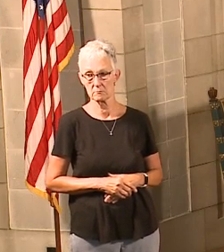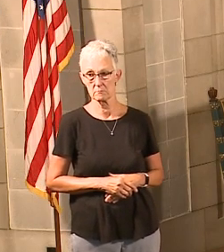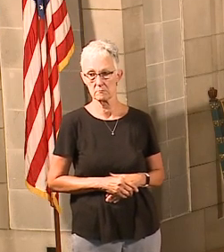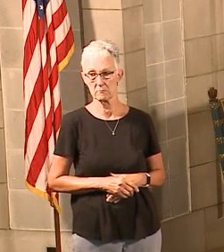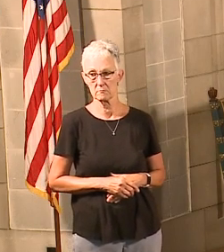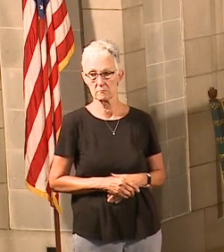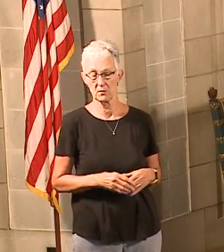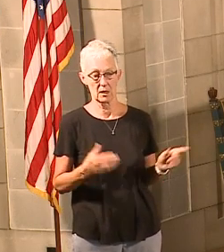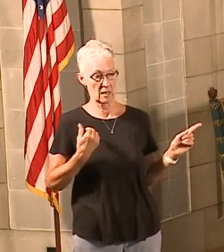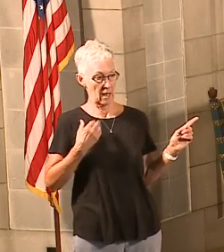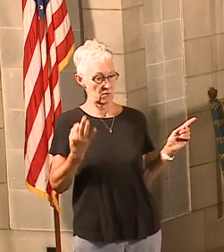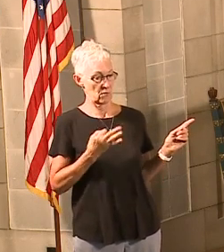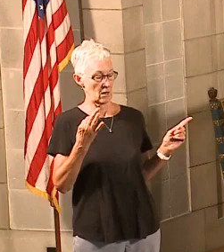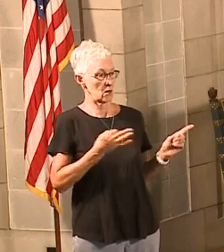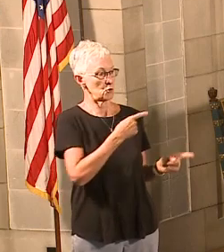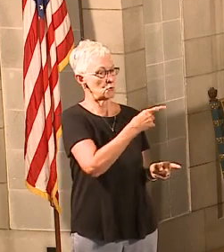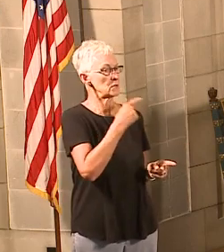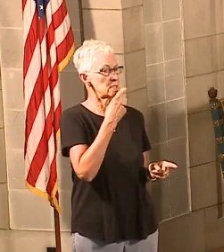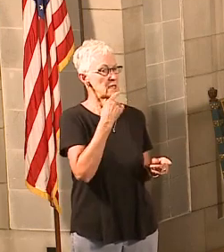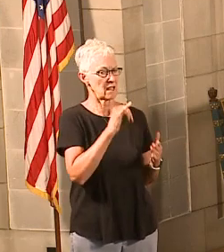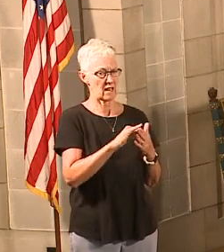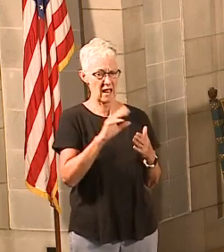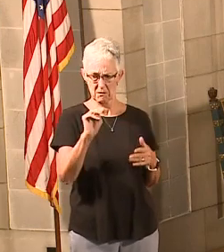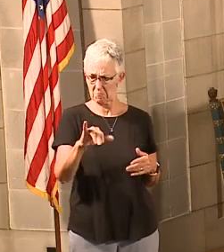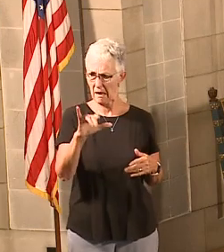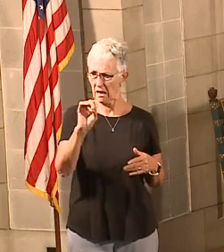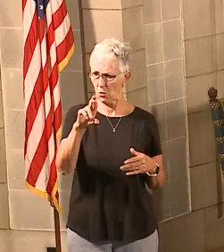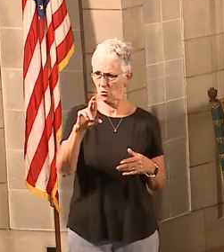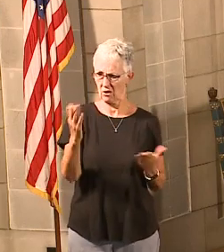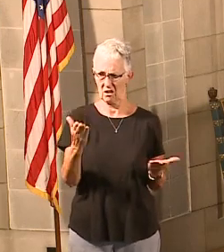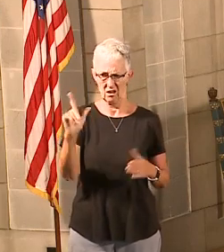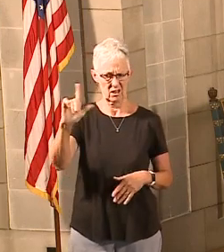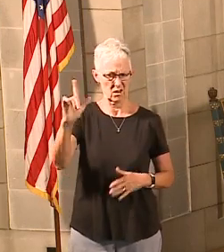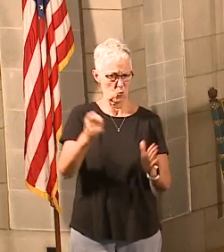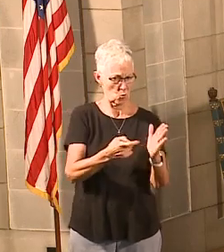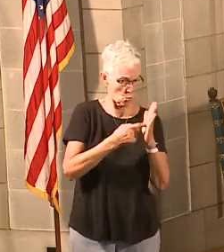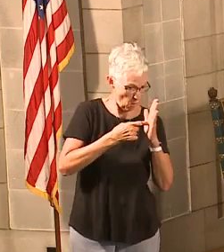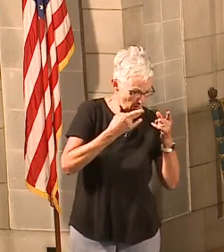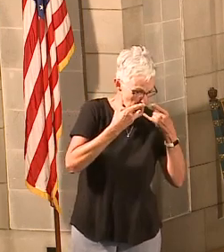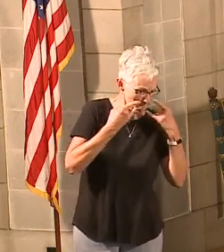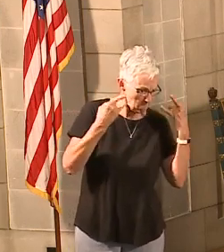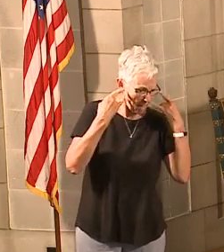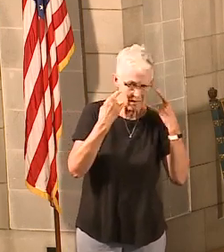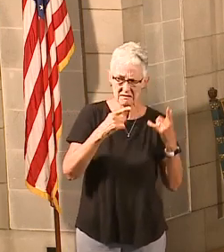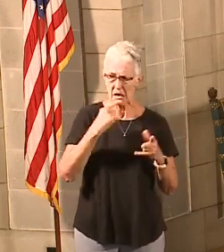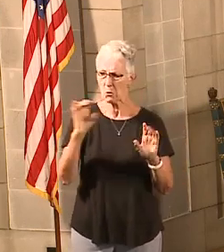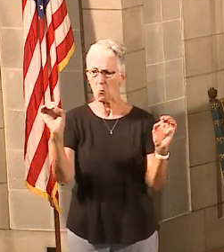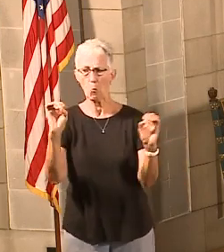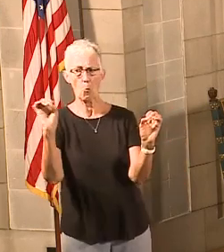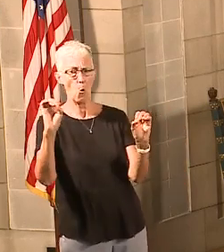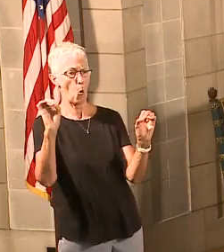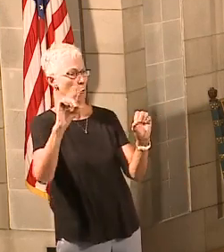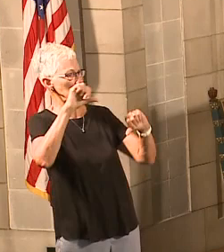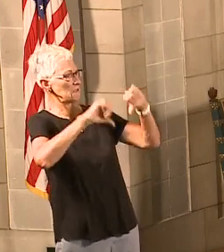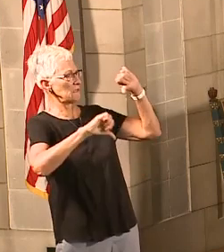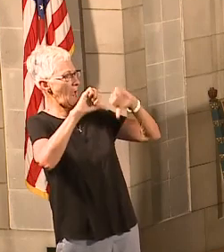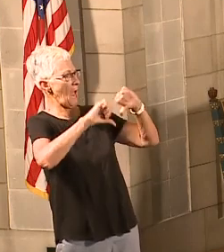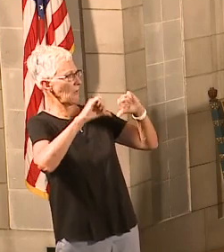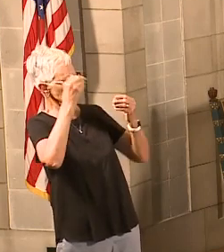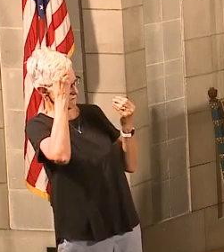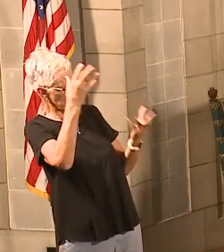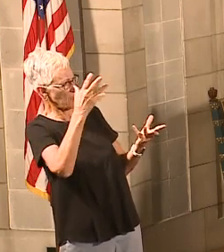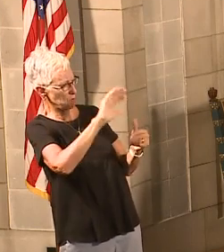data-driven. What are you referring to when you say that? So Riley also wants to know, he said this was not a data-driven decision. What am I referring